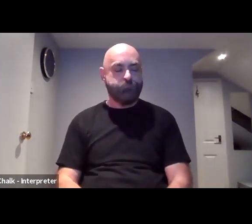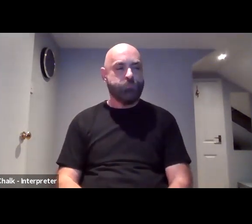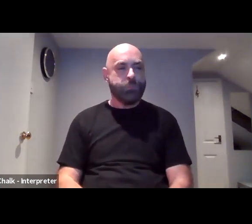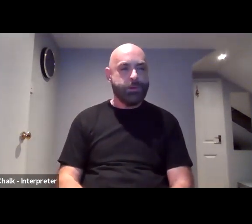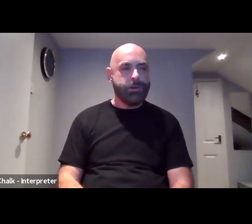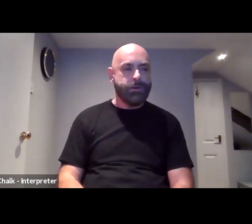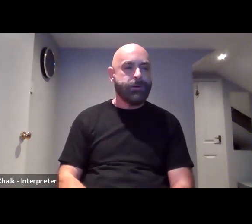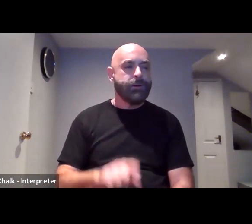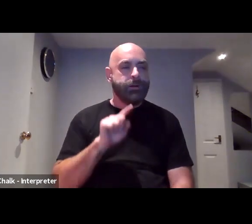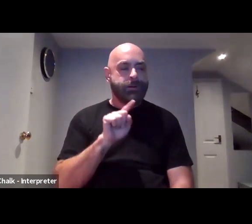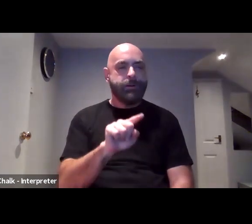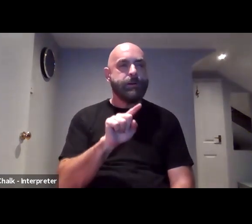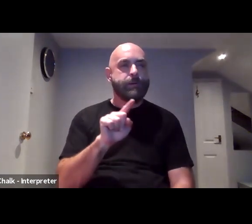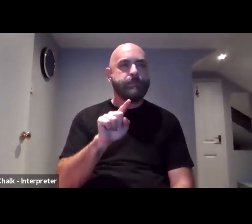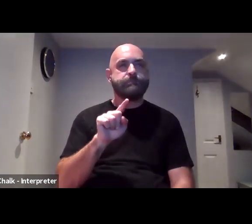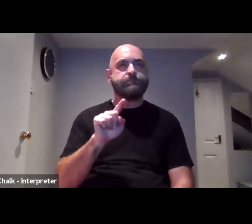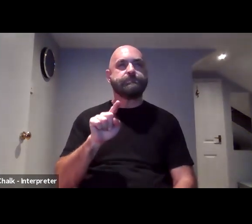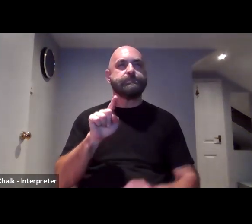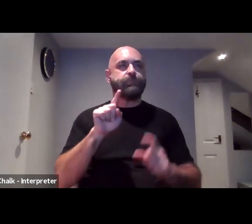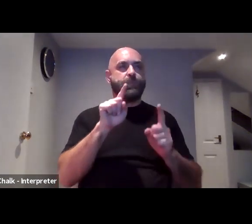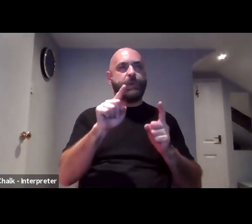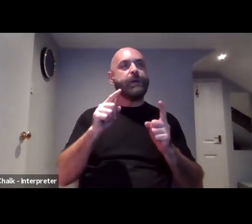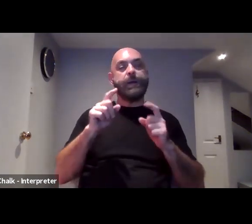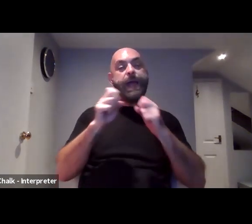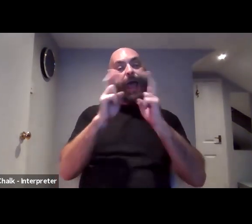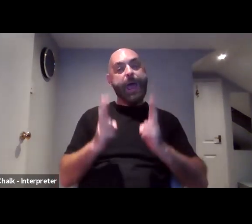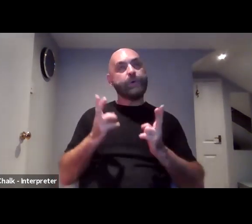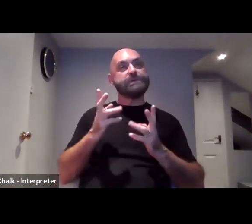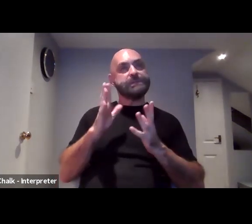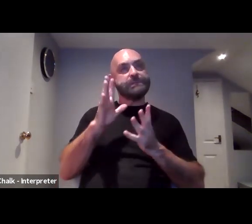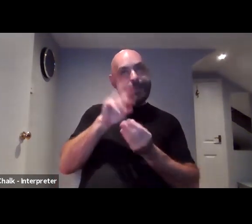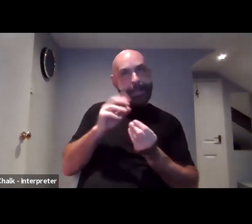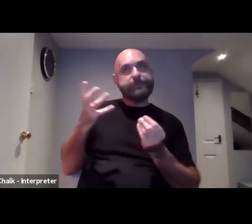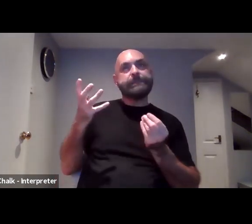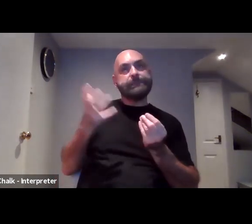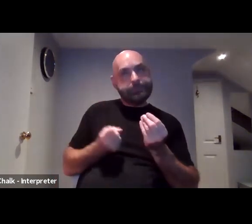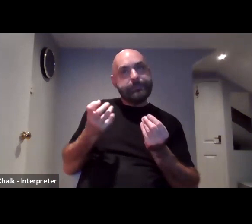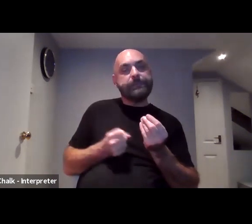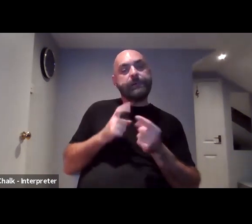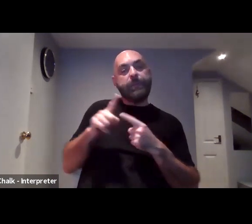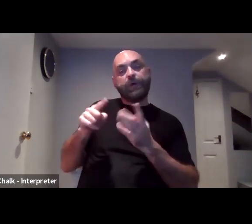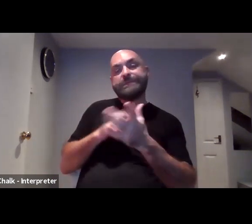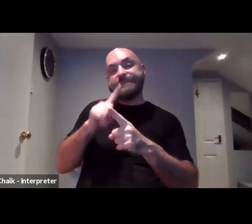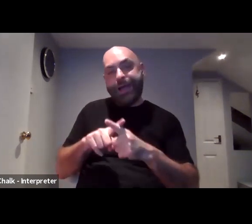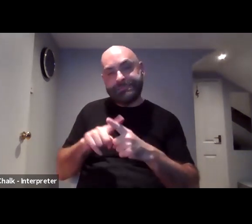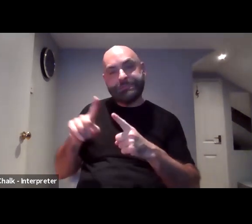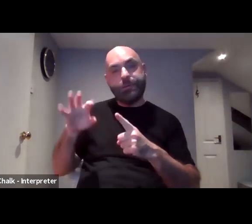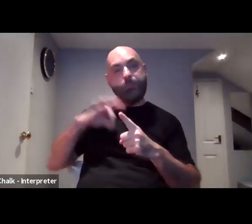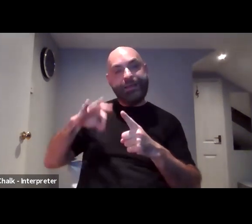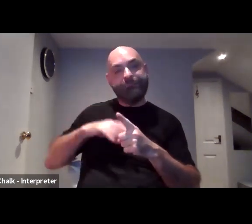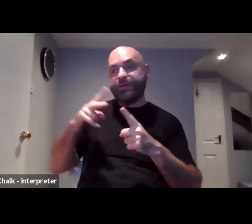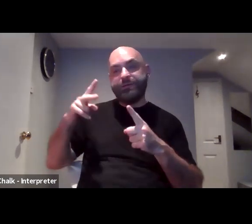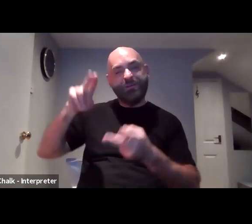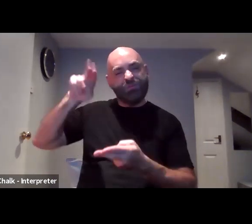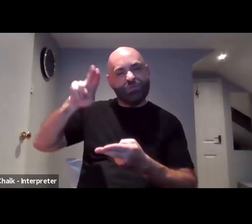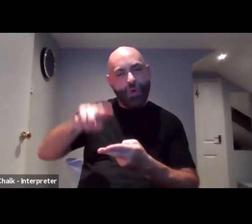you look at changes in net household income due to tax and benefit reforms by income, so